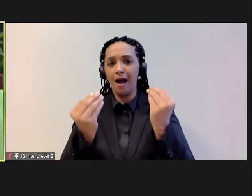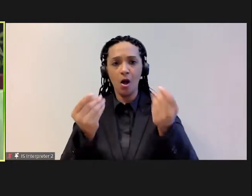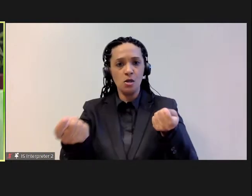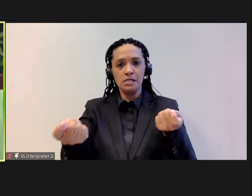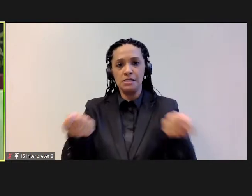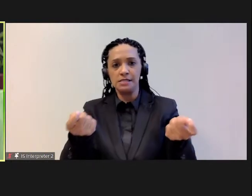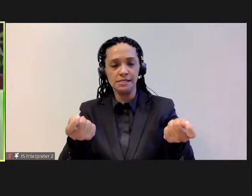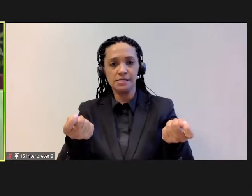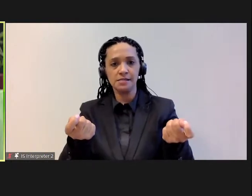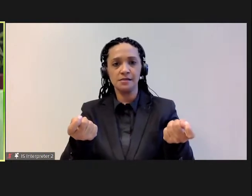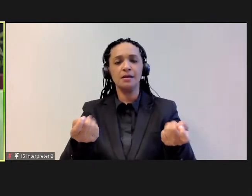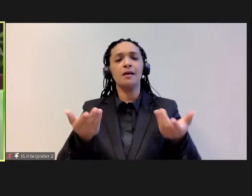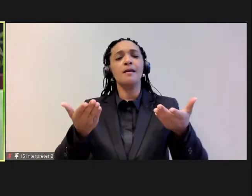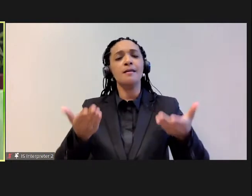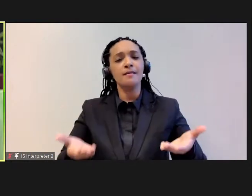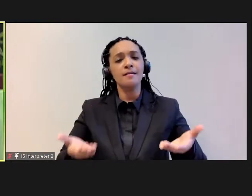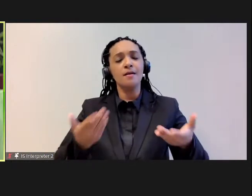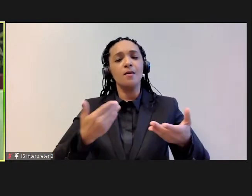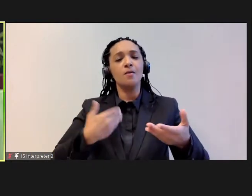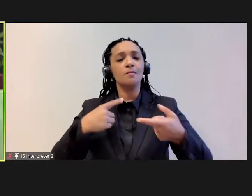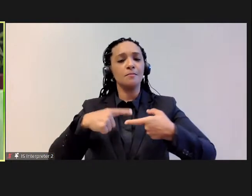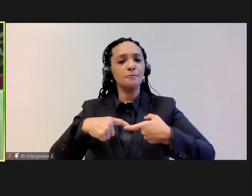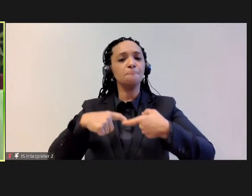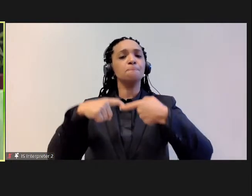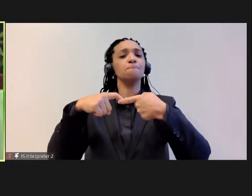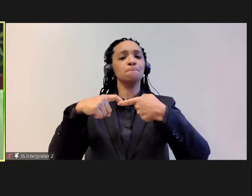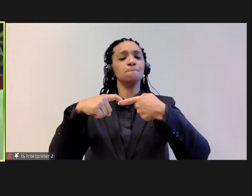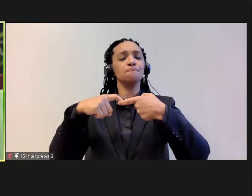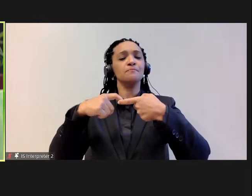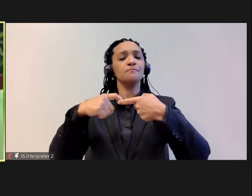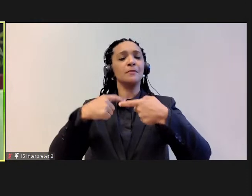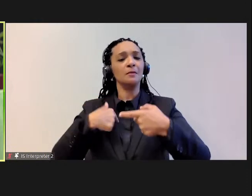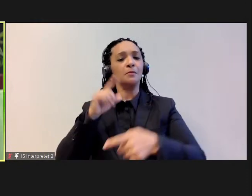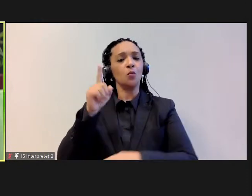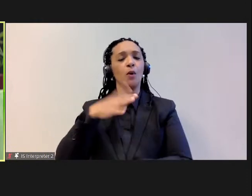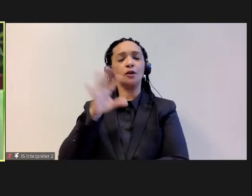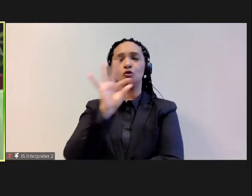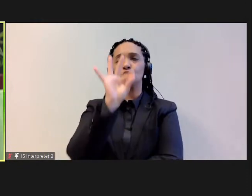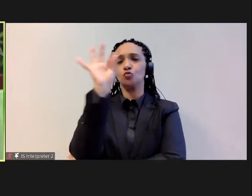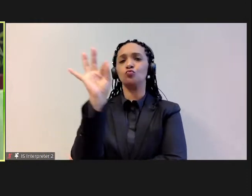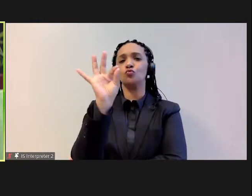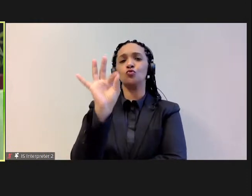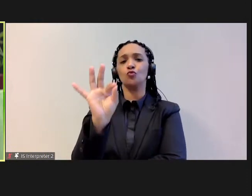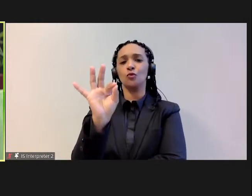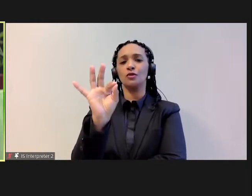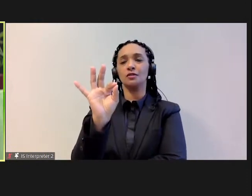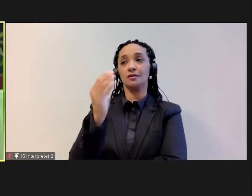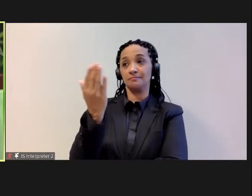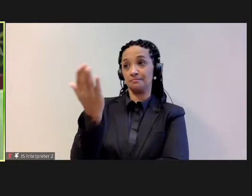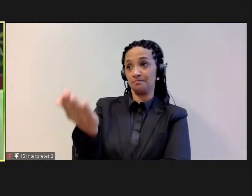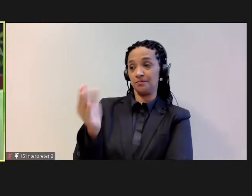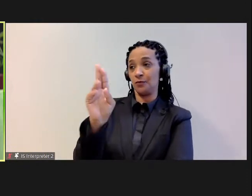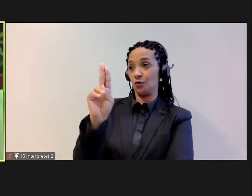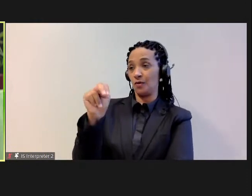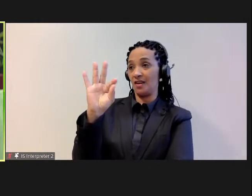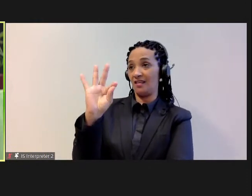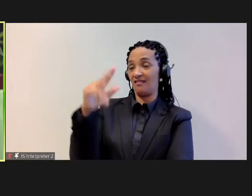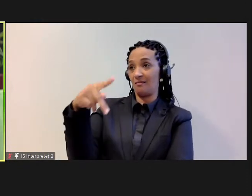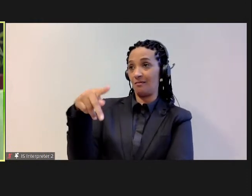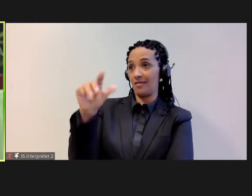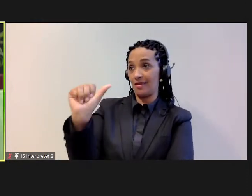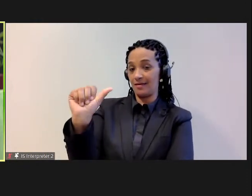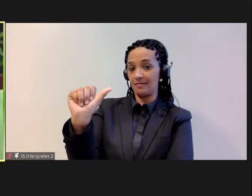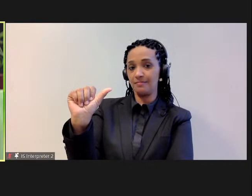be posing a critical question to UNFPA from the